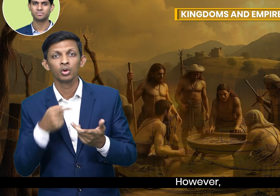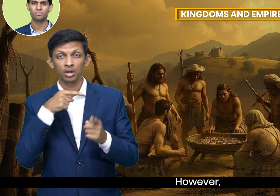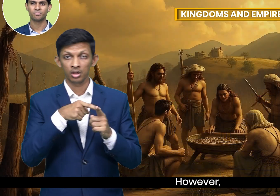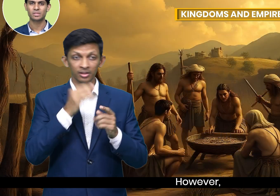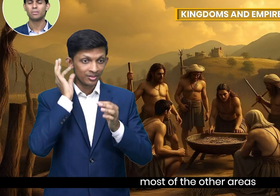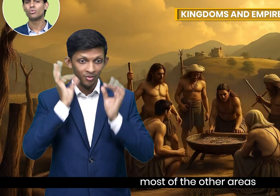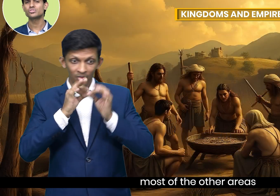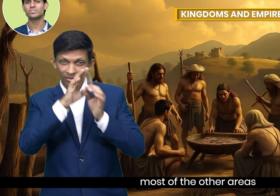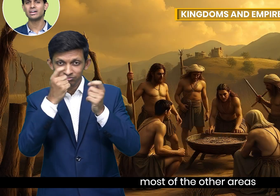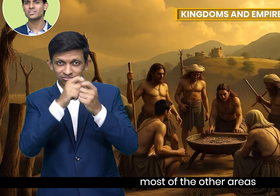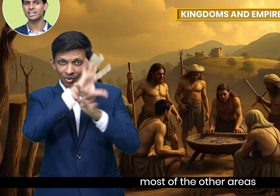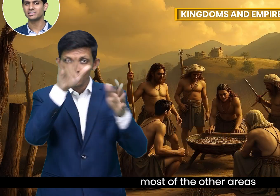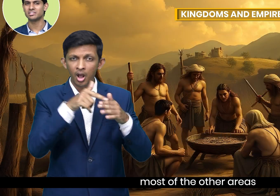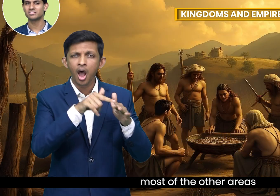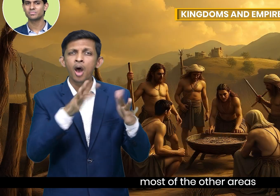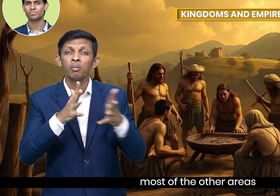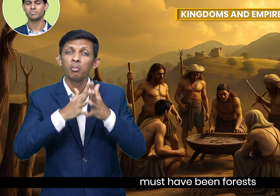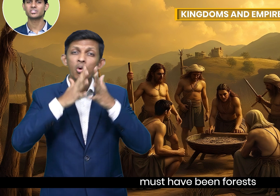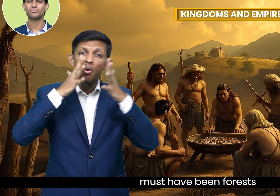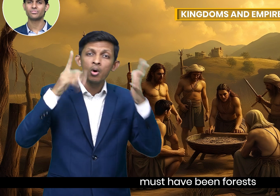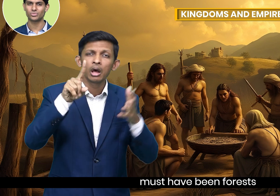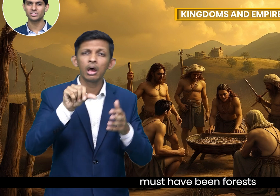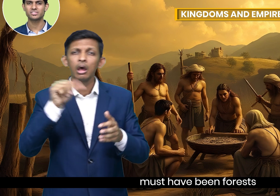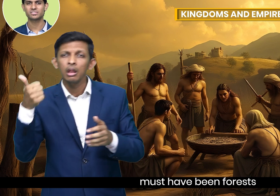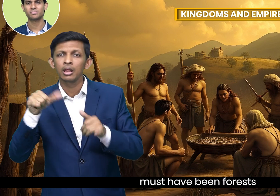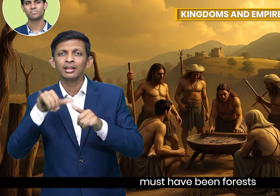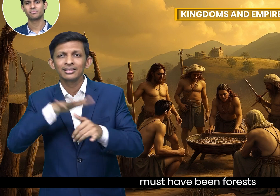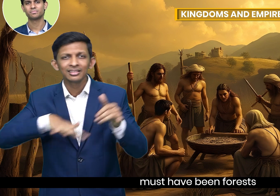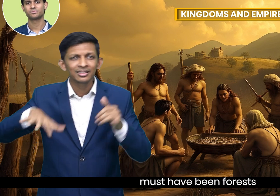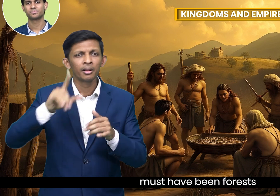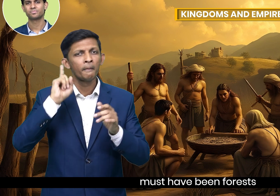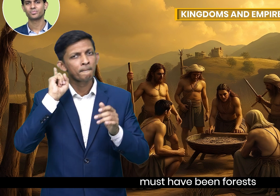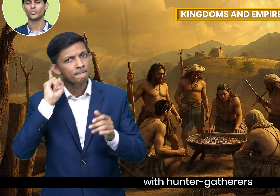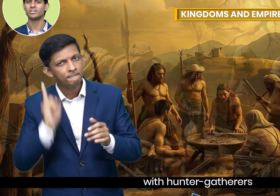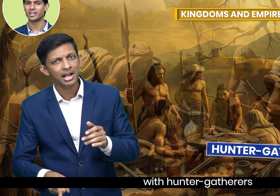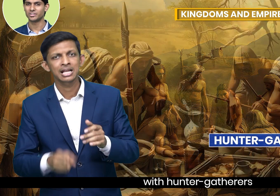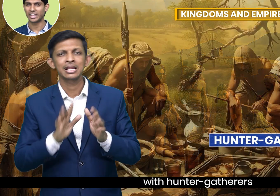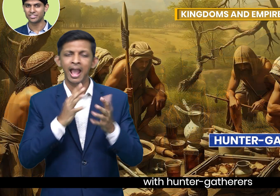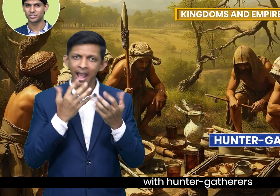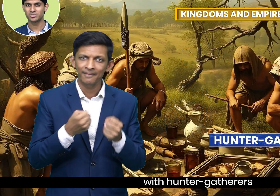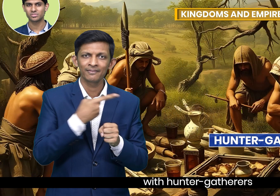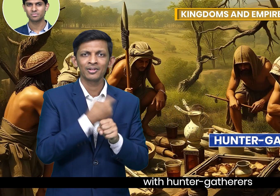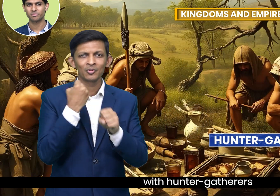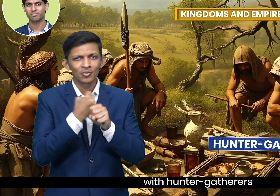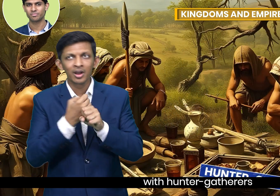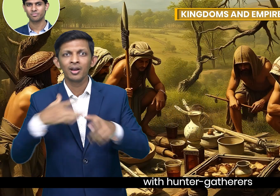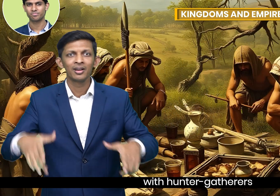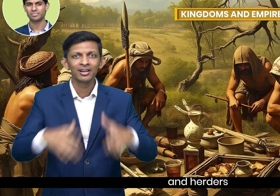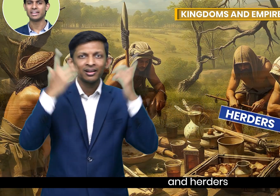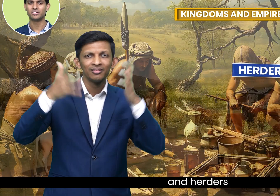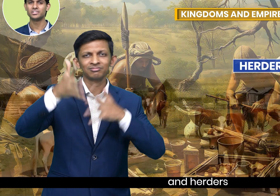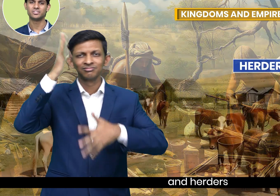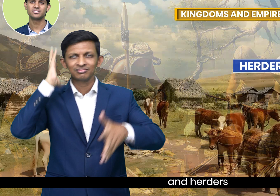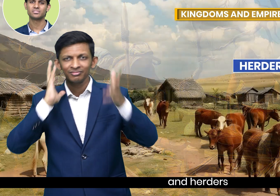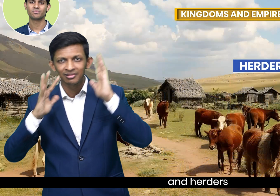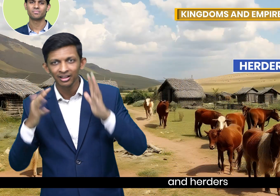However, most of the other areas must have been forests with hunter-gatherers